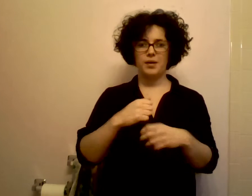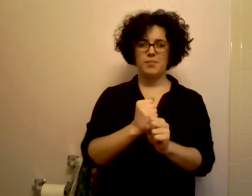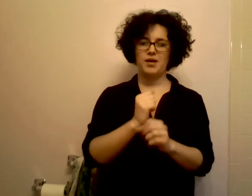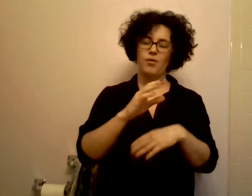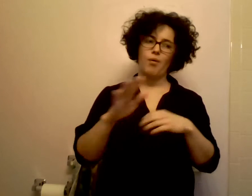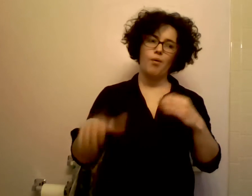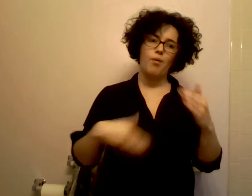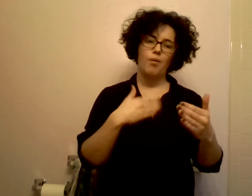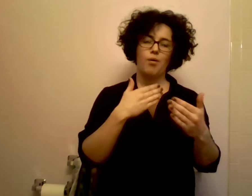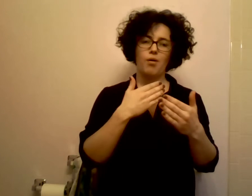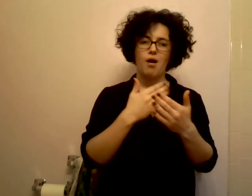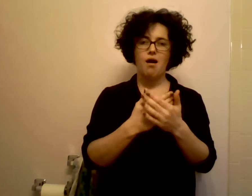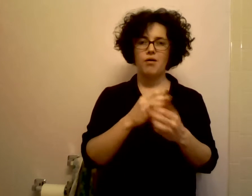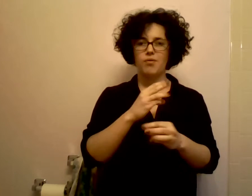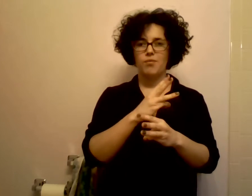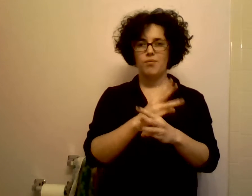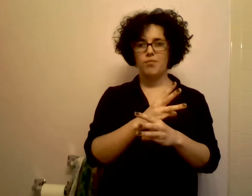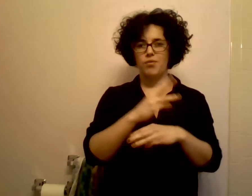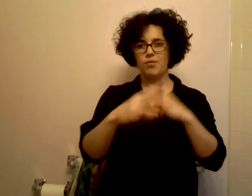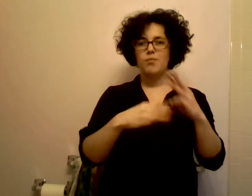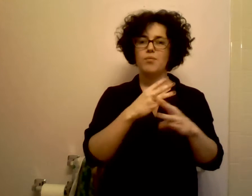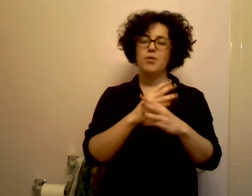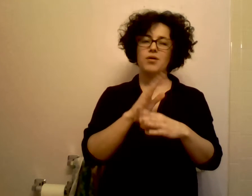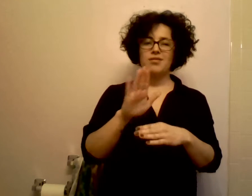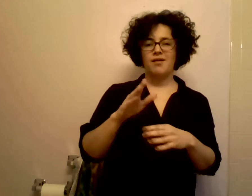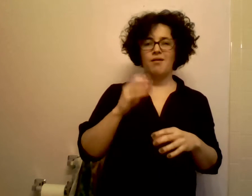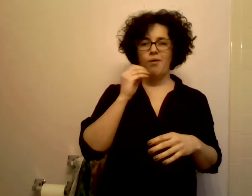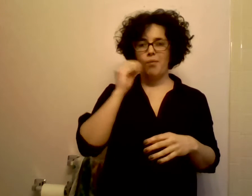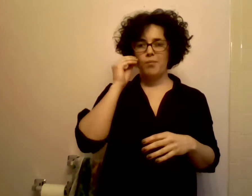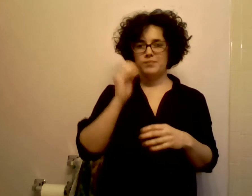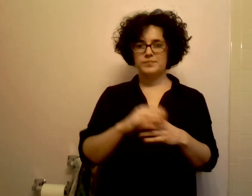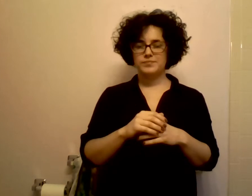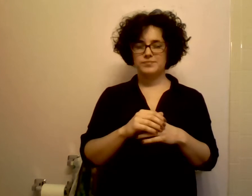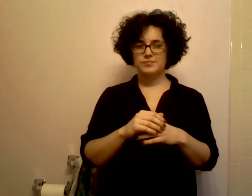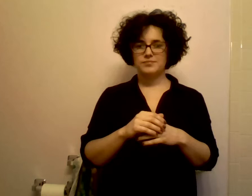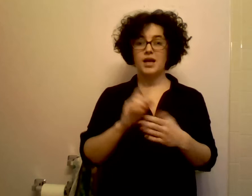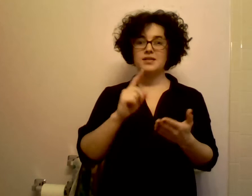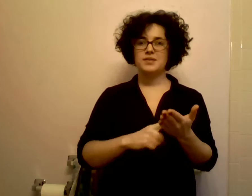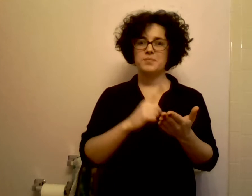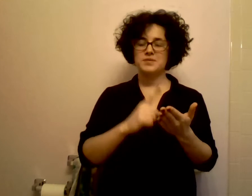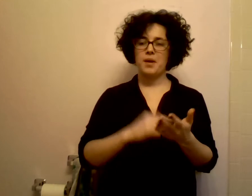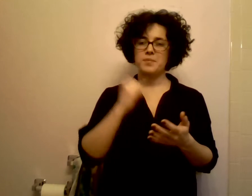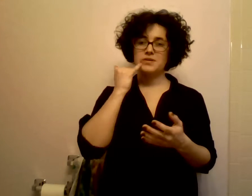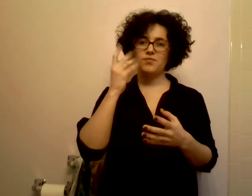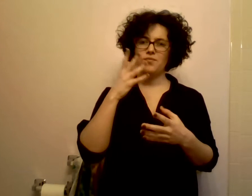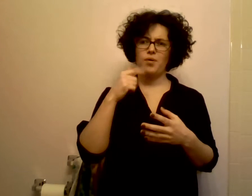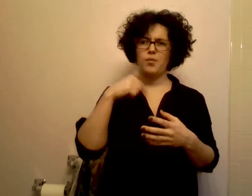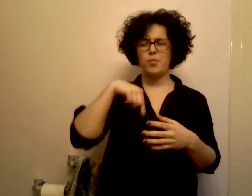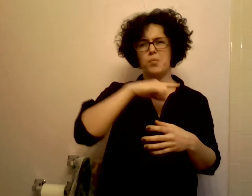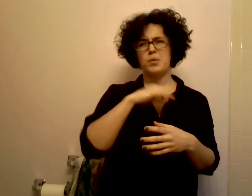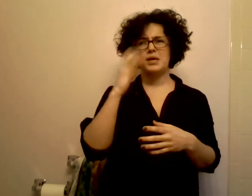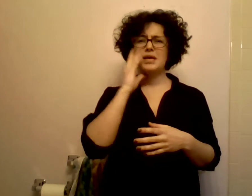that is outside our personal comfort zone, fear appears. Sometimes our fear induces